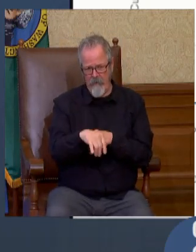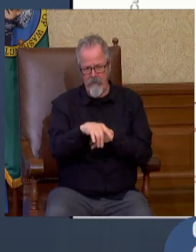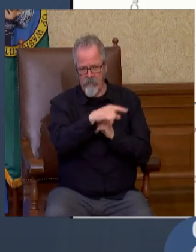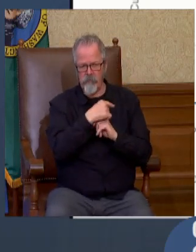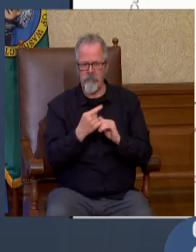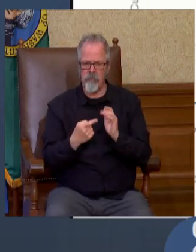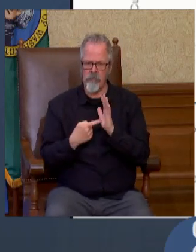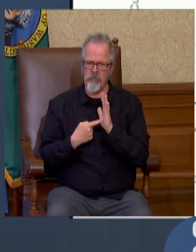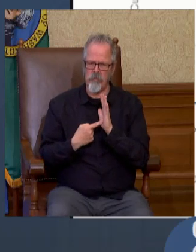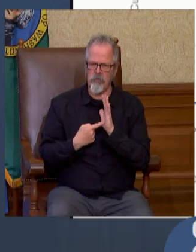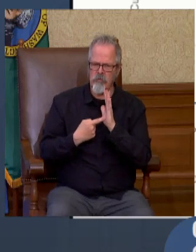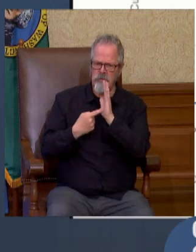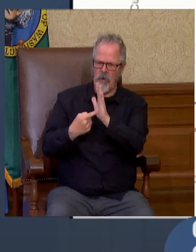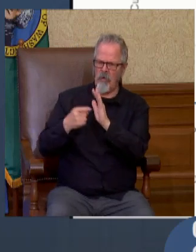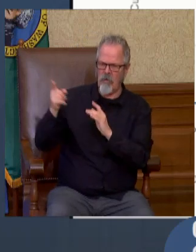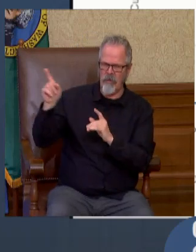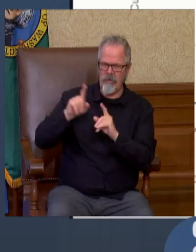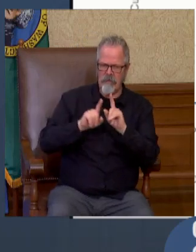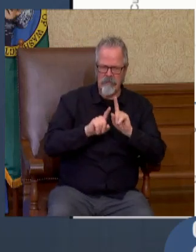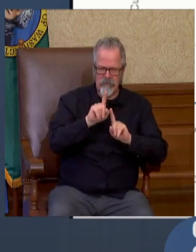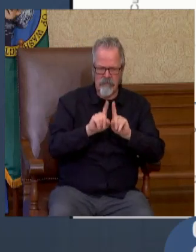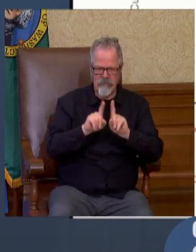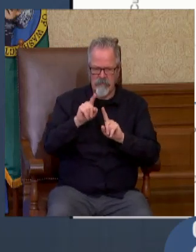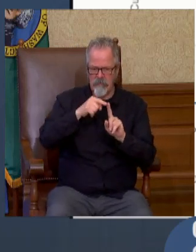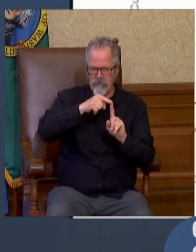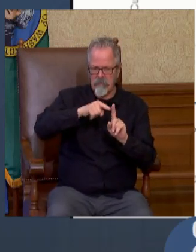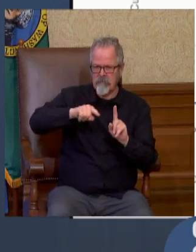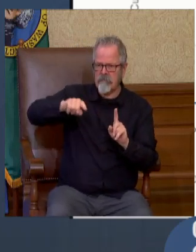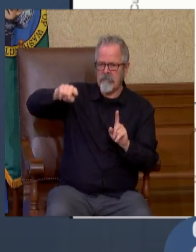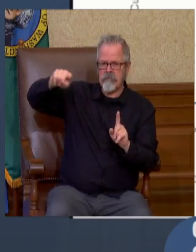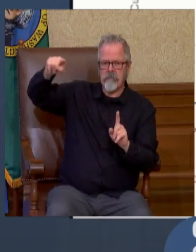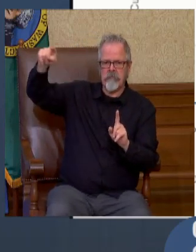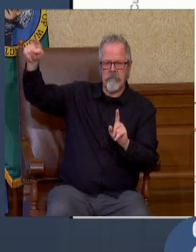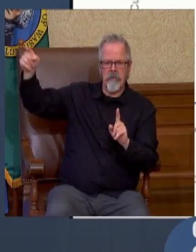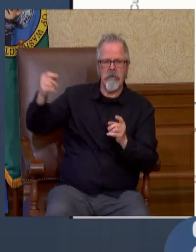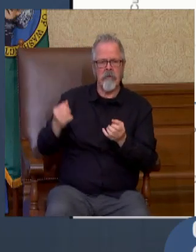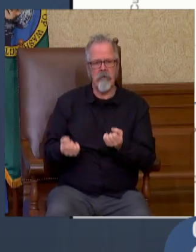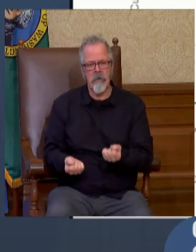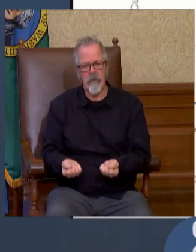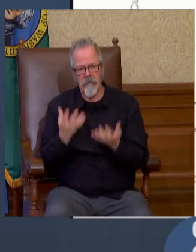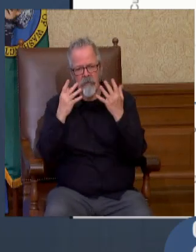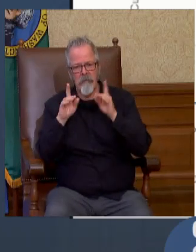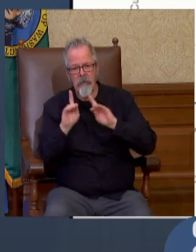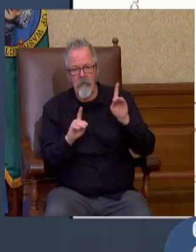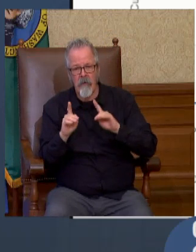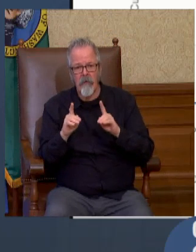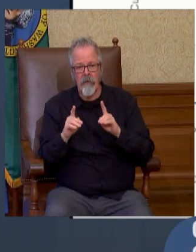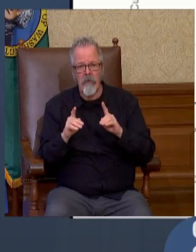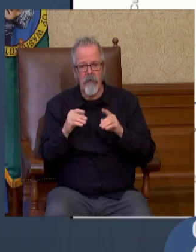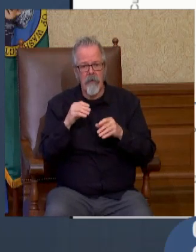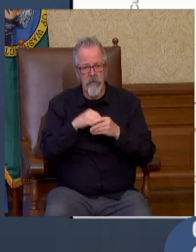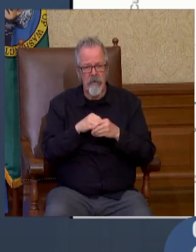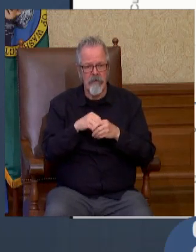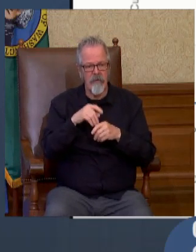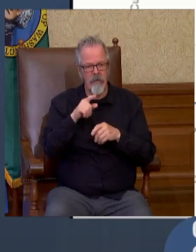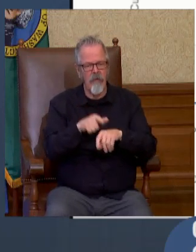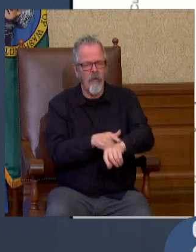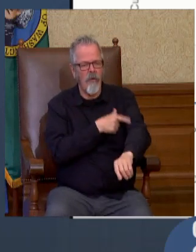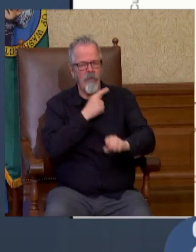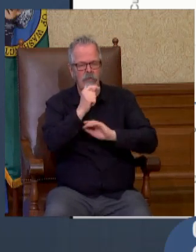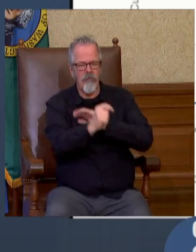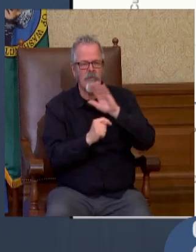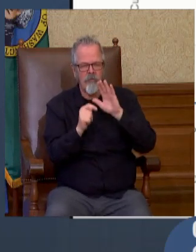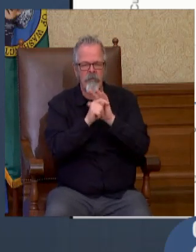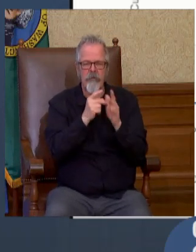facility on a daily basis. The blue line that's climbing up there is the cumulative total of